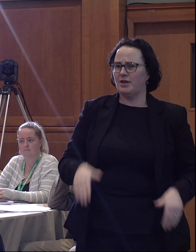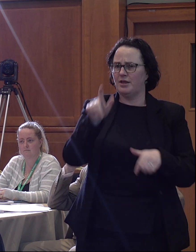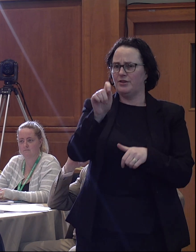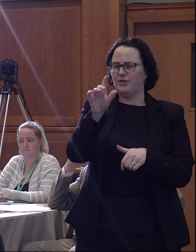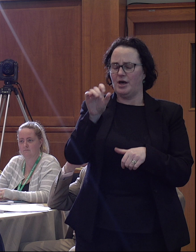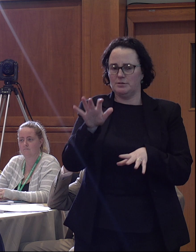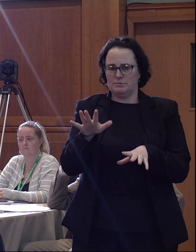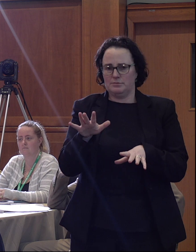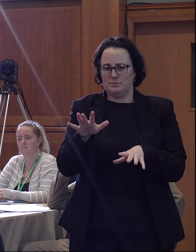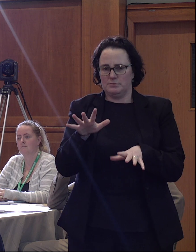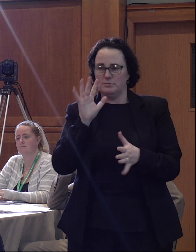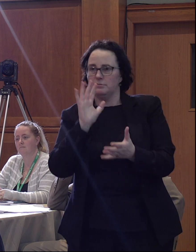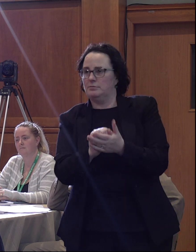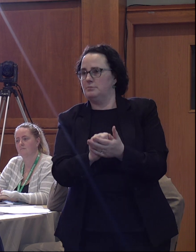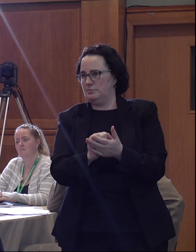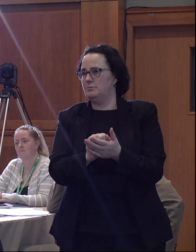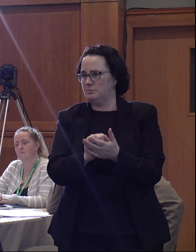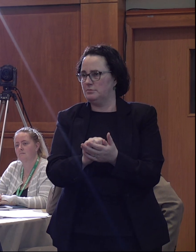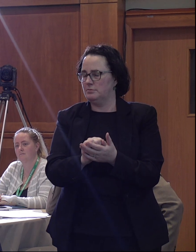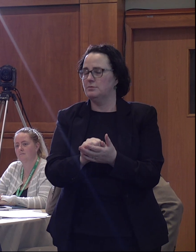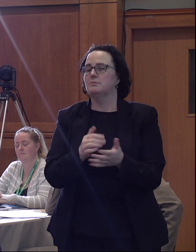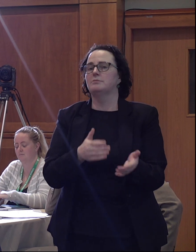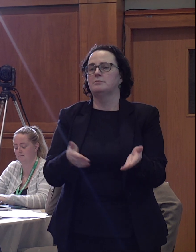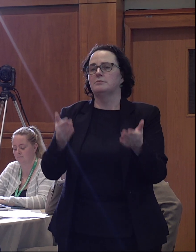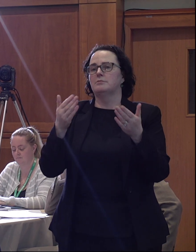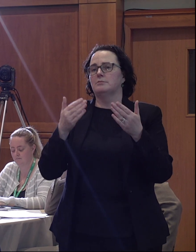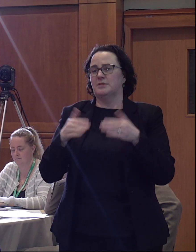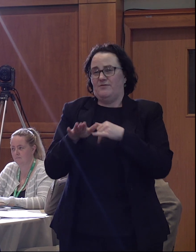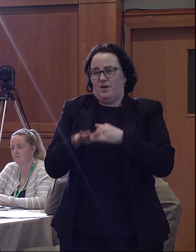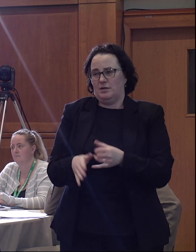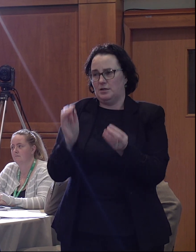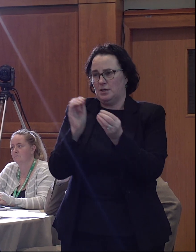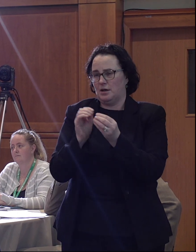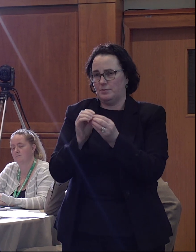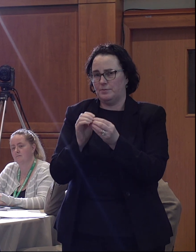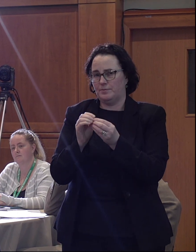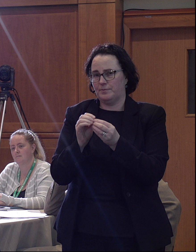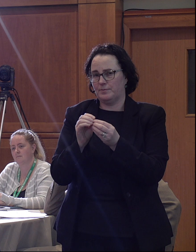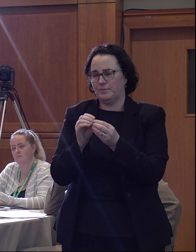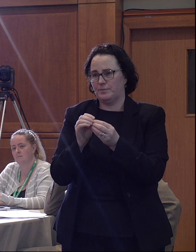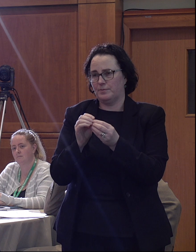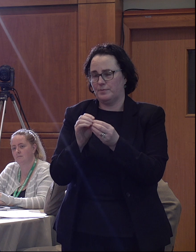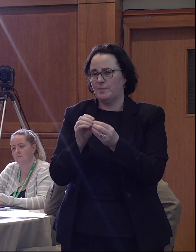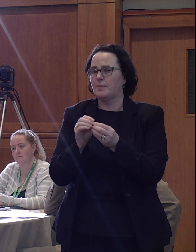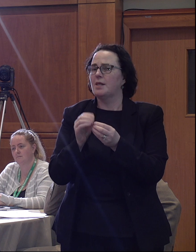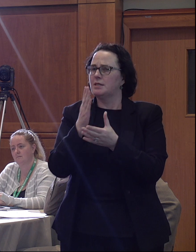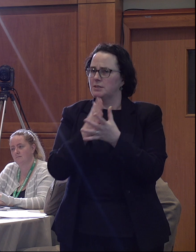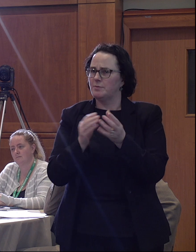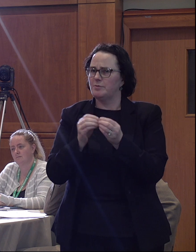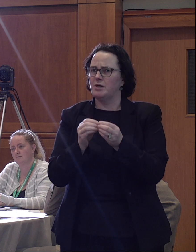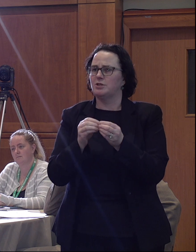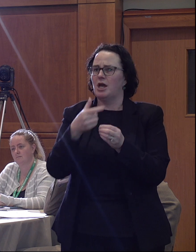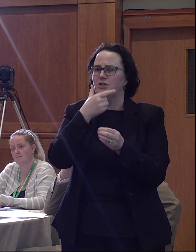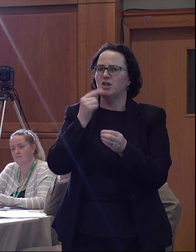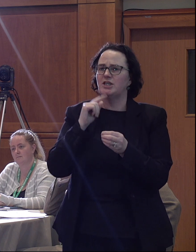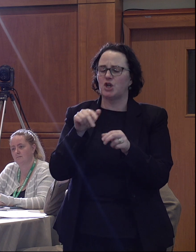that was notable. And finally, there was discussion on the use of gender-neutral names